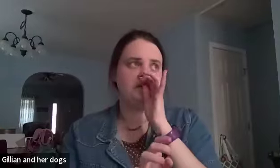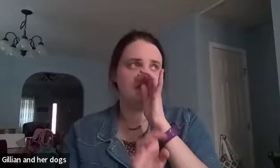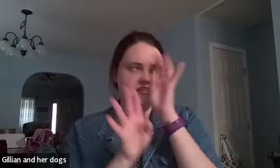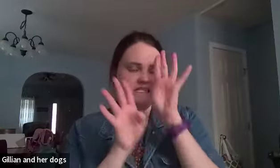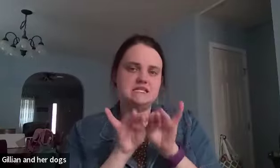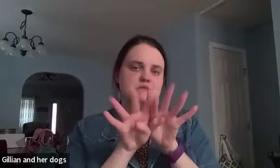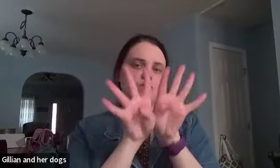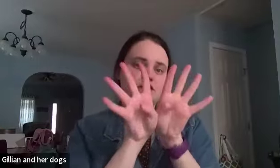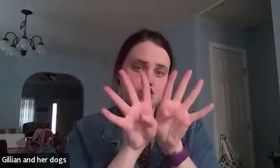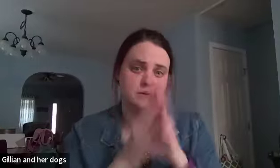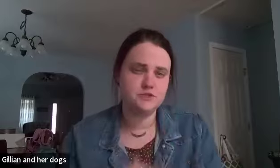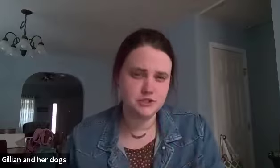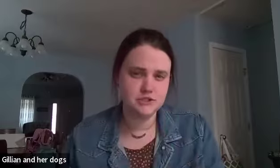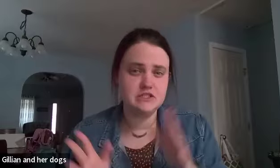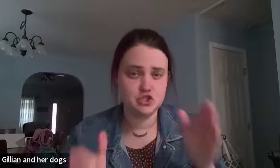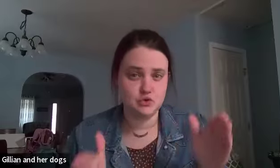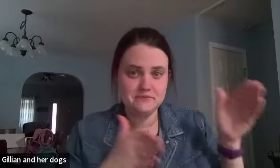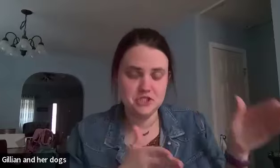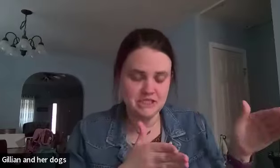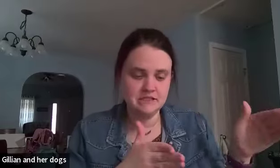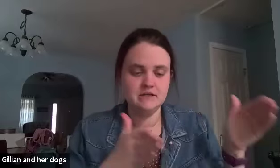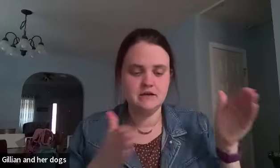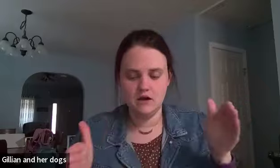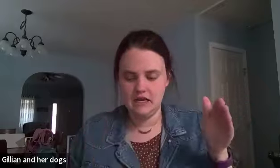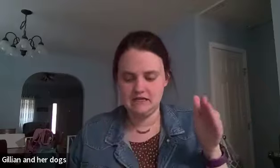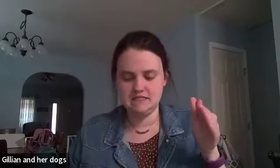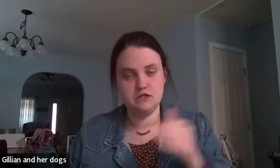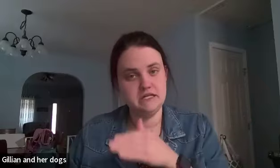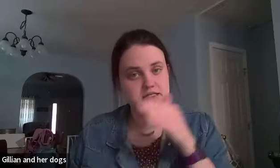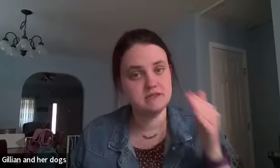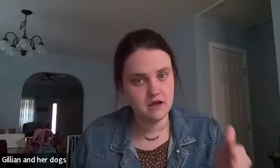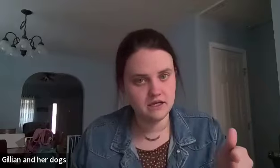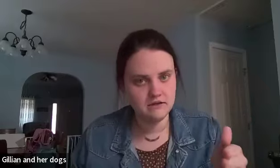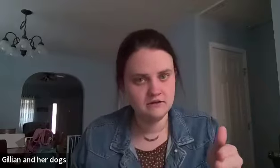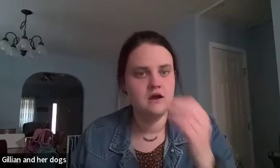With this is more of a description, not necessarily a sign.